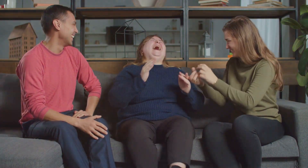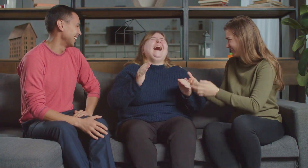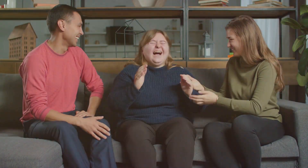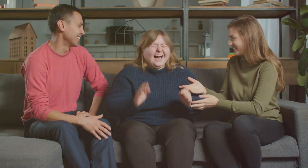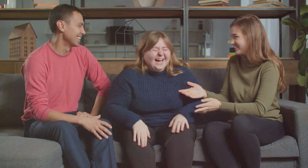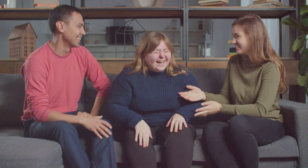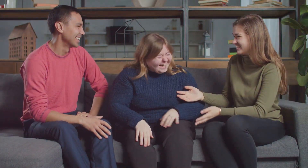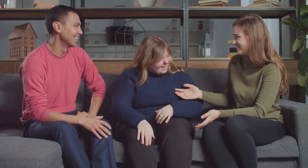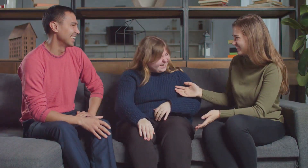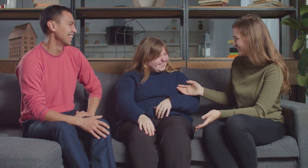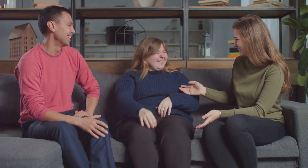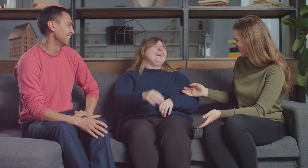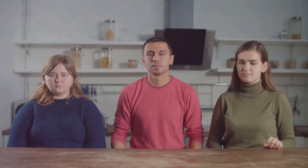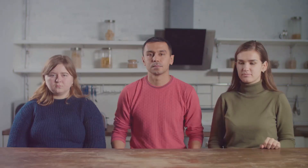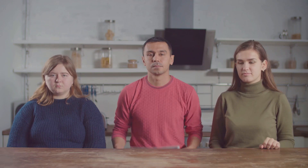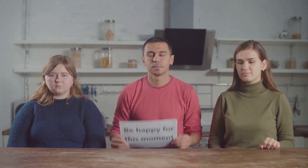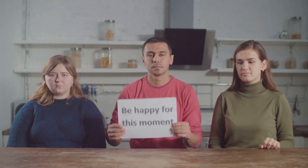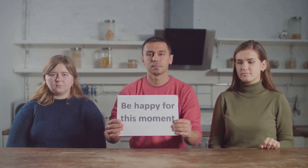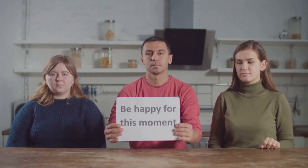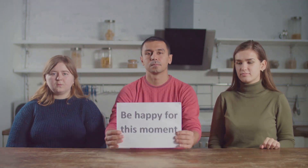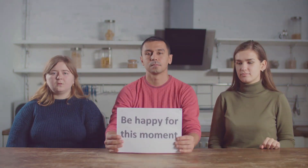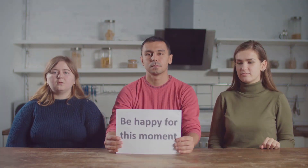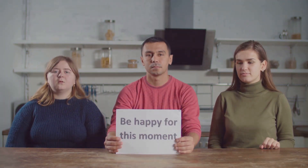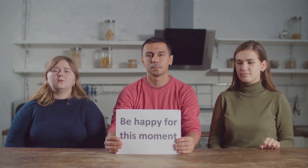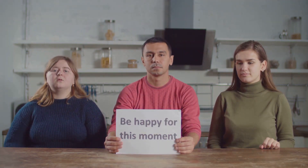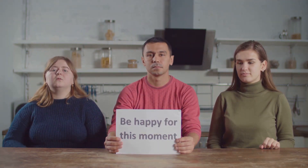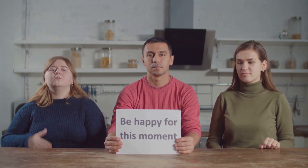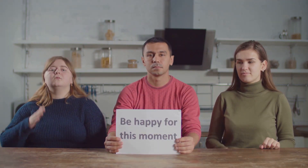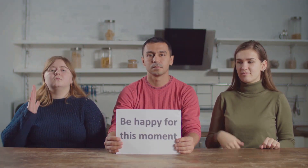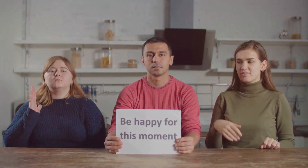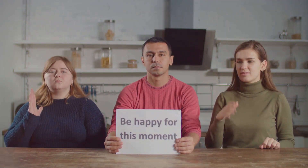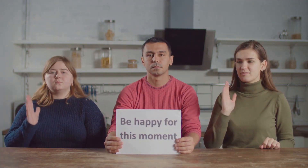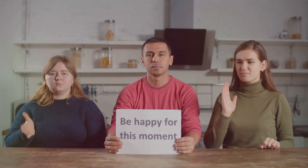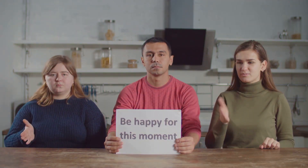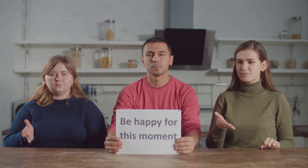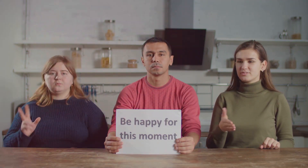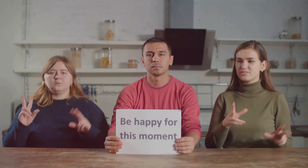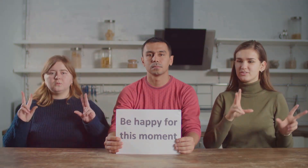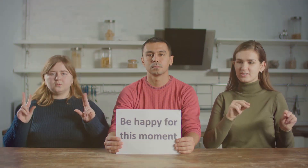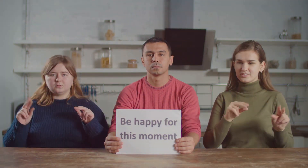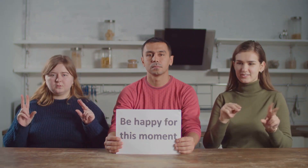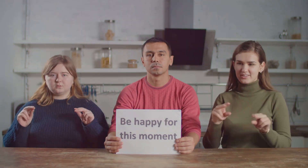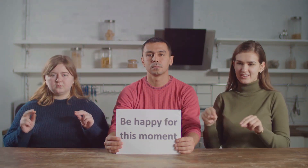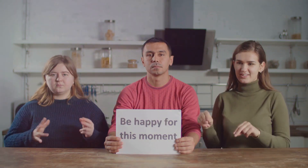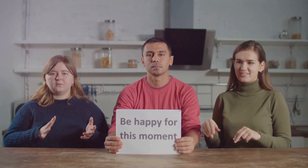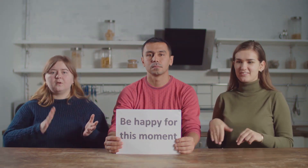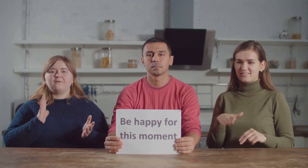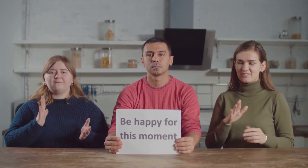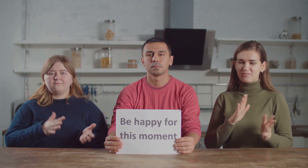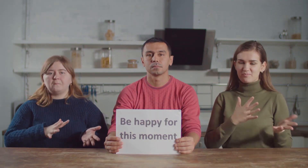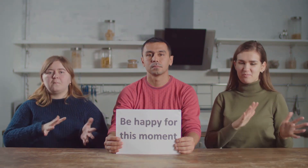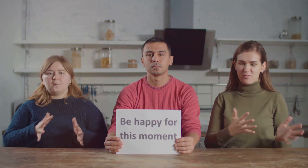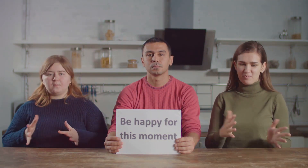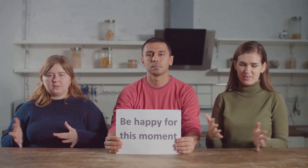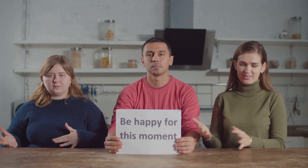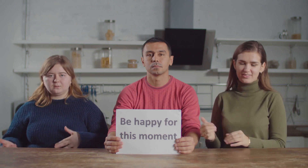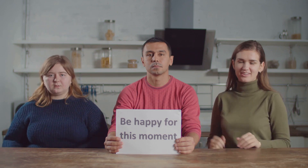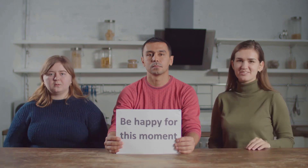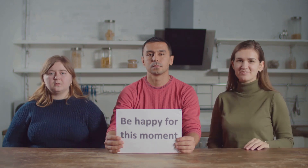shared experience fosters a strong sense of community, solidarity, and mutual understanding. It's a community that thrives on